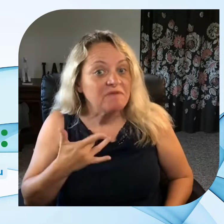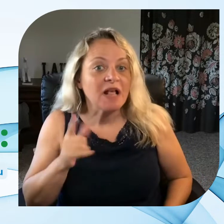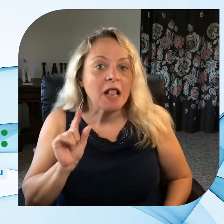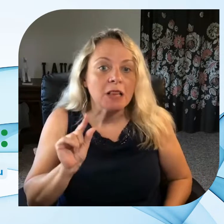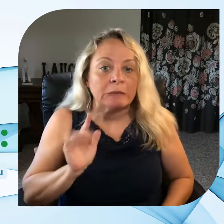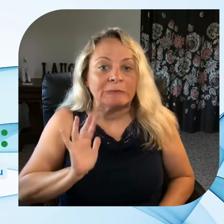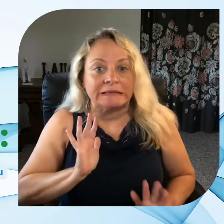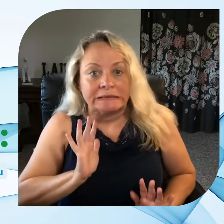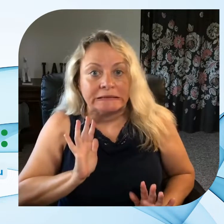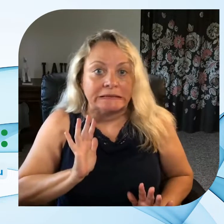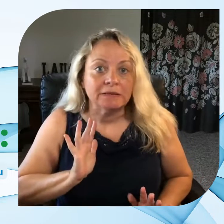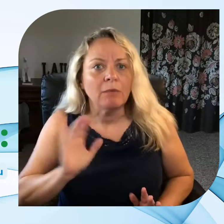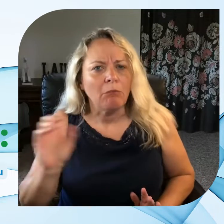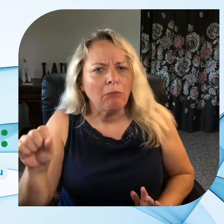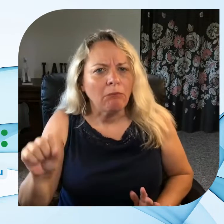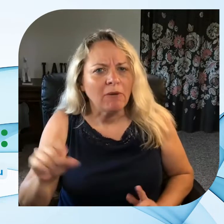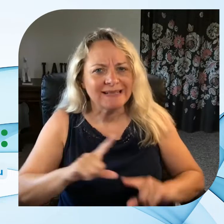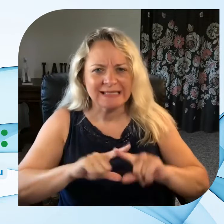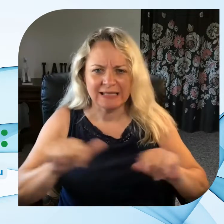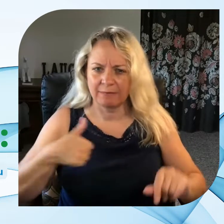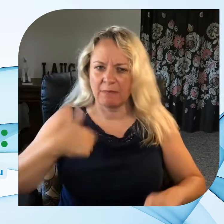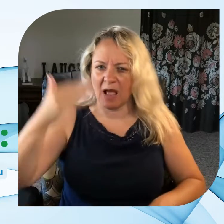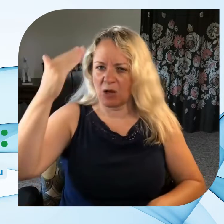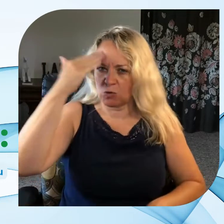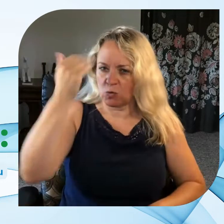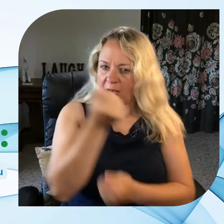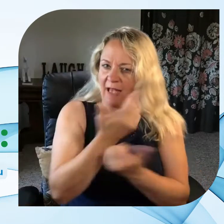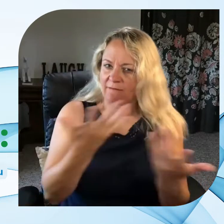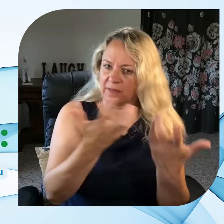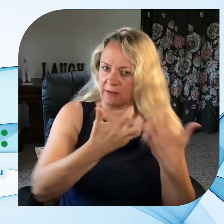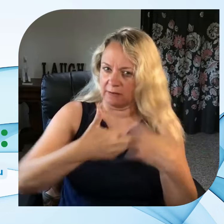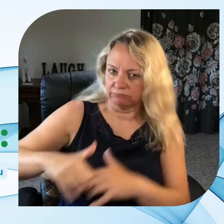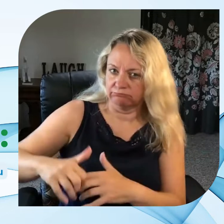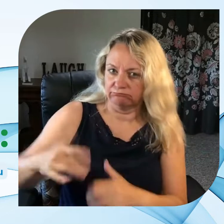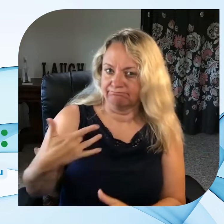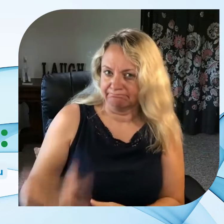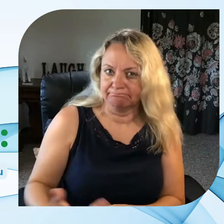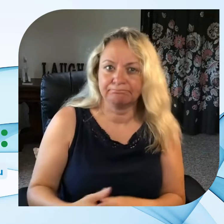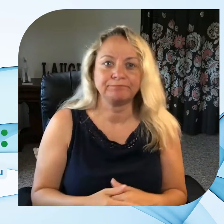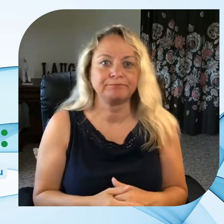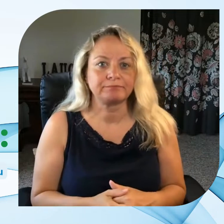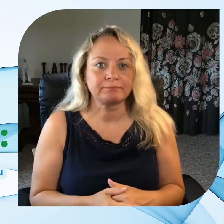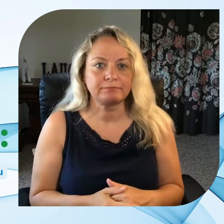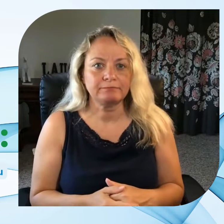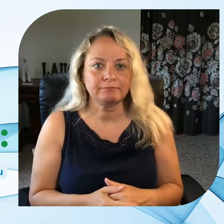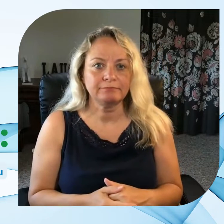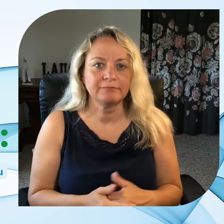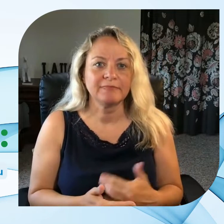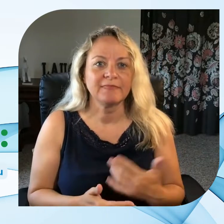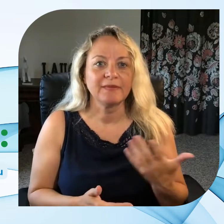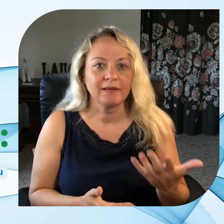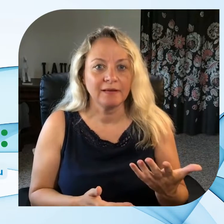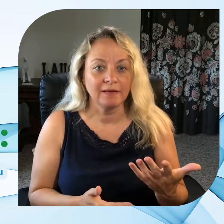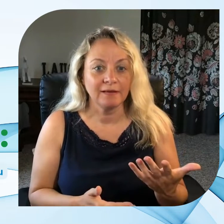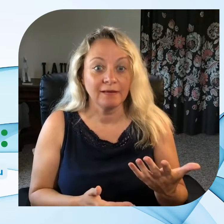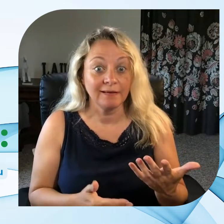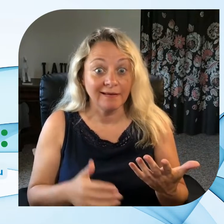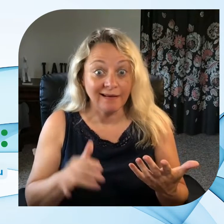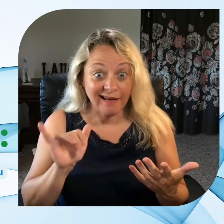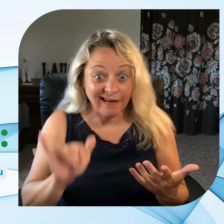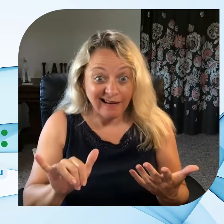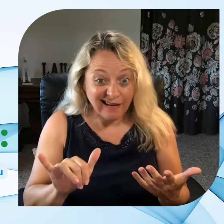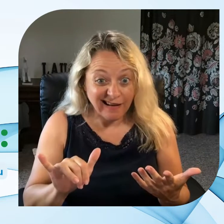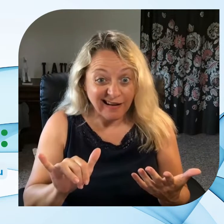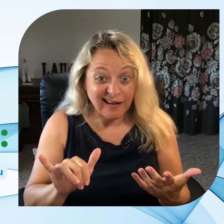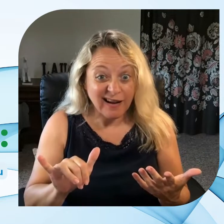I had a little worry that maybe this would have a negative influence on the other person.